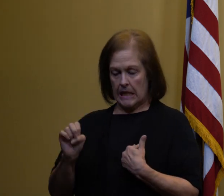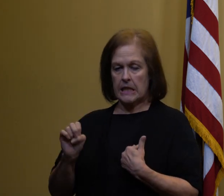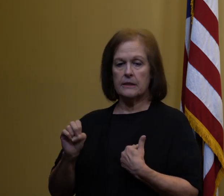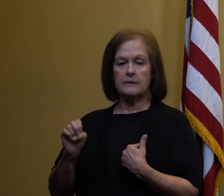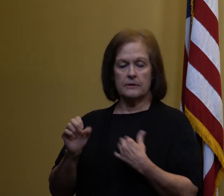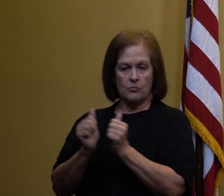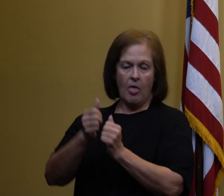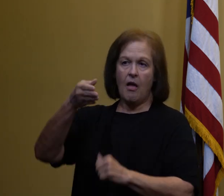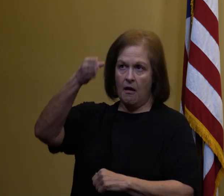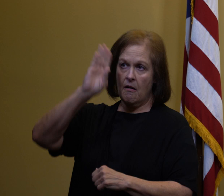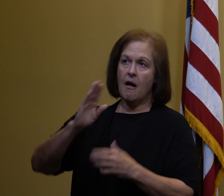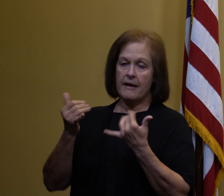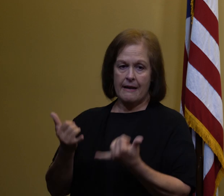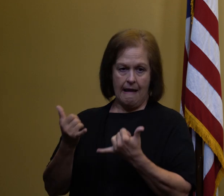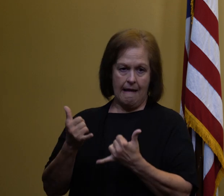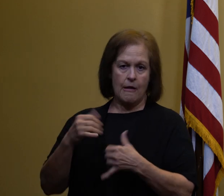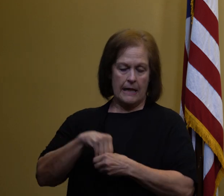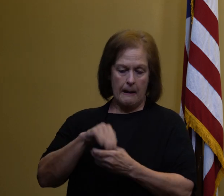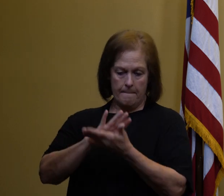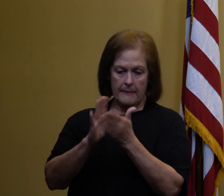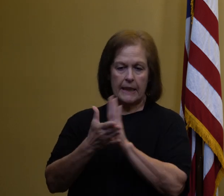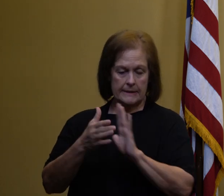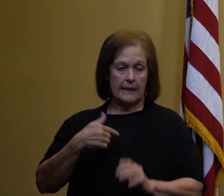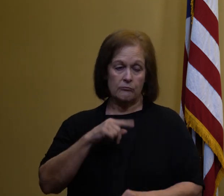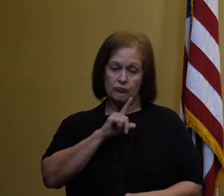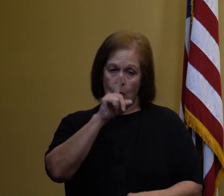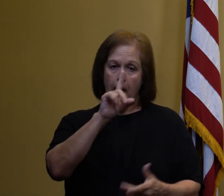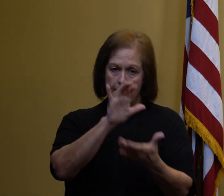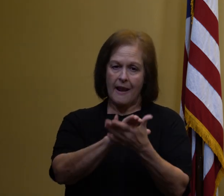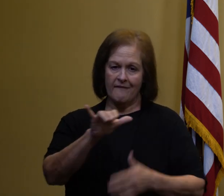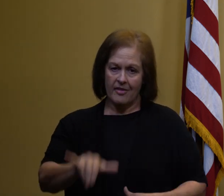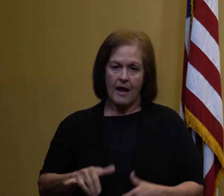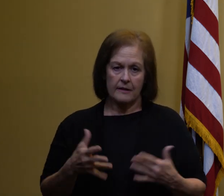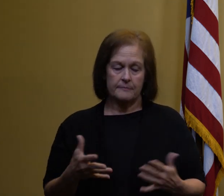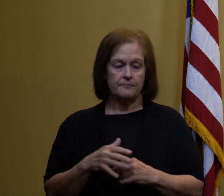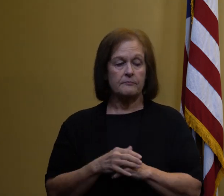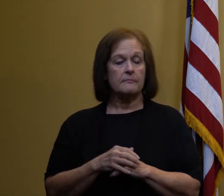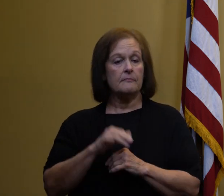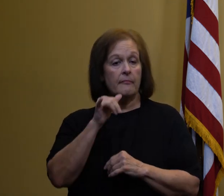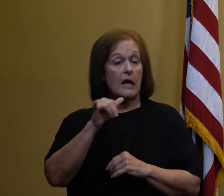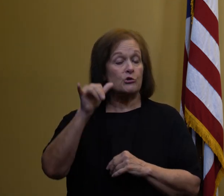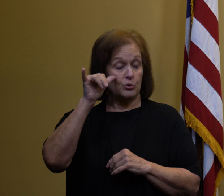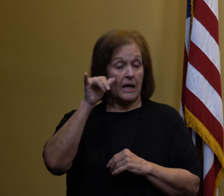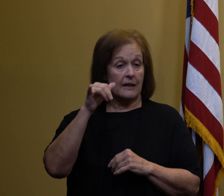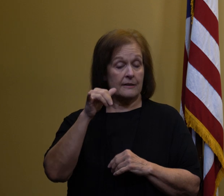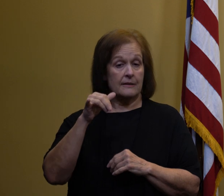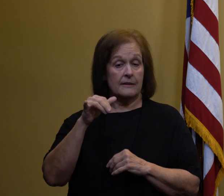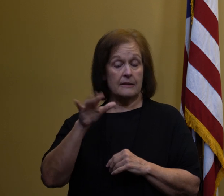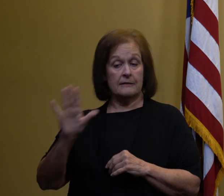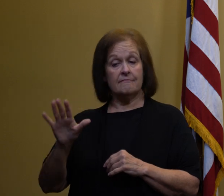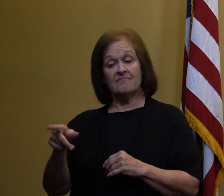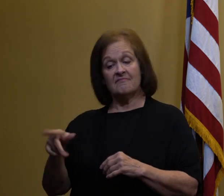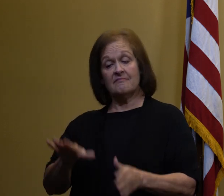eternal peace. I believe that. And as I mentioned on yesterday, you know, his passing